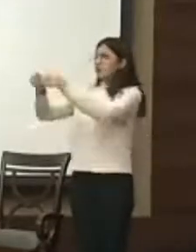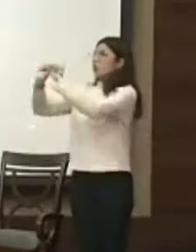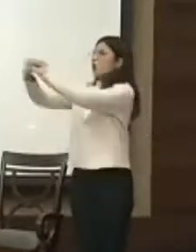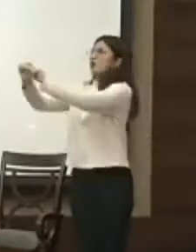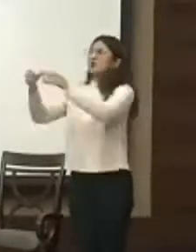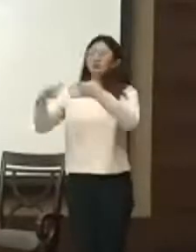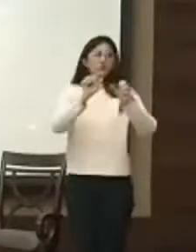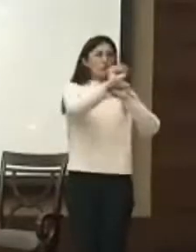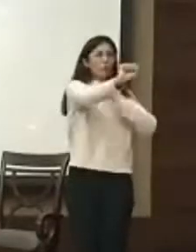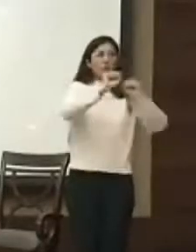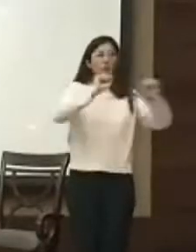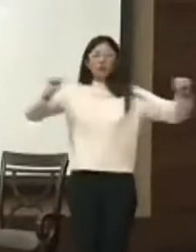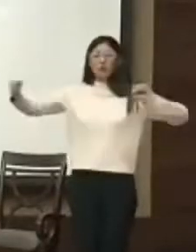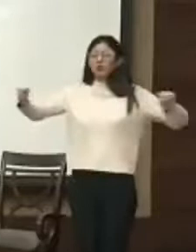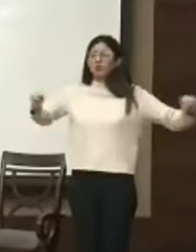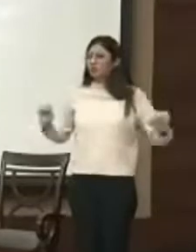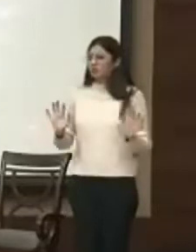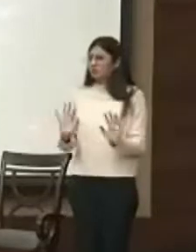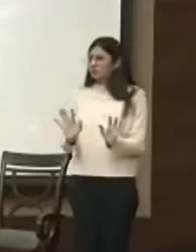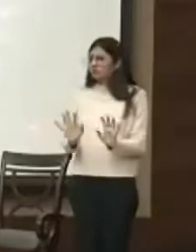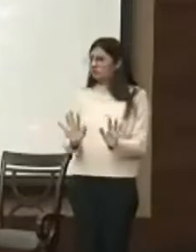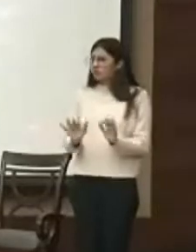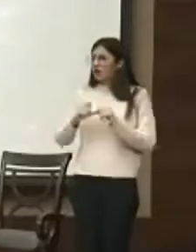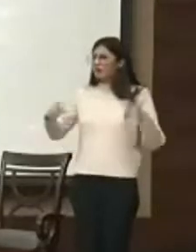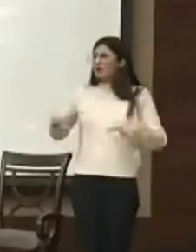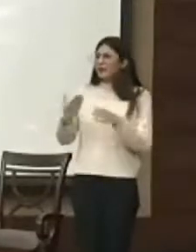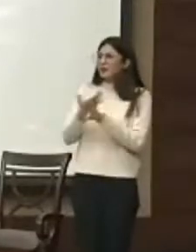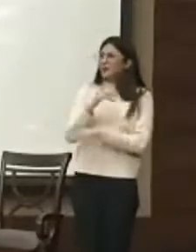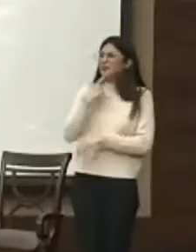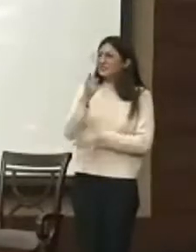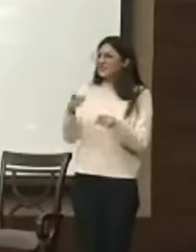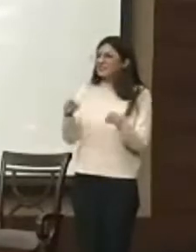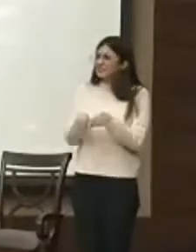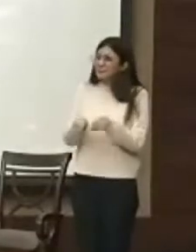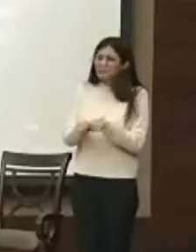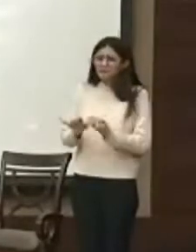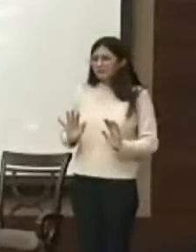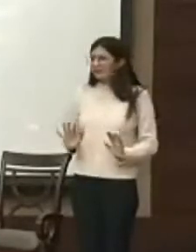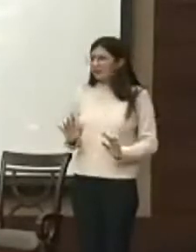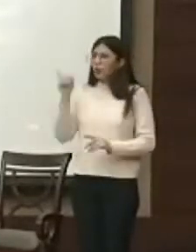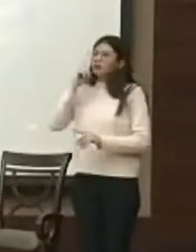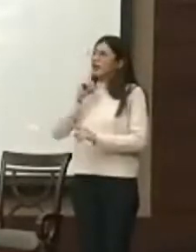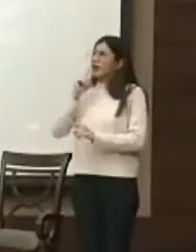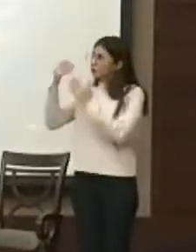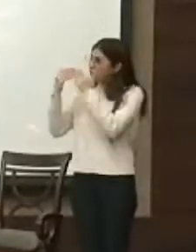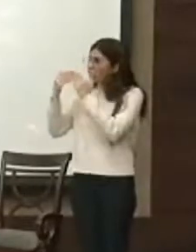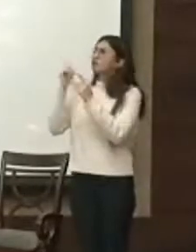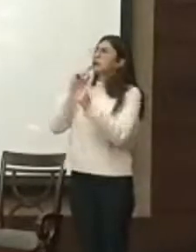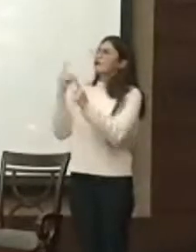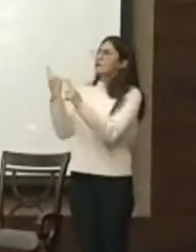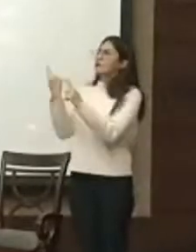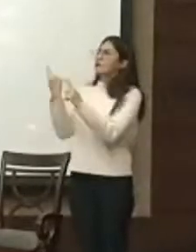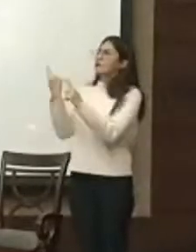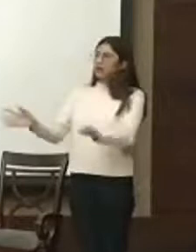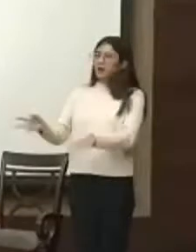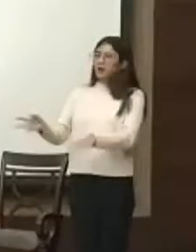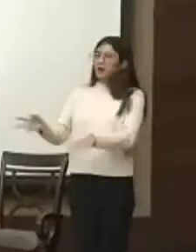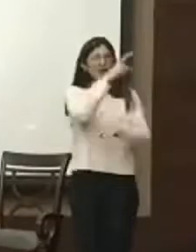in silos of what Arman said, that, this is the group of, deaf children, this is the group of blind